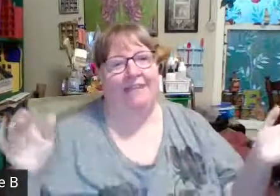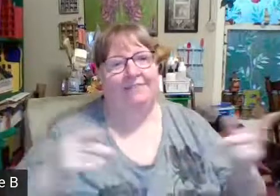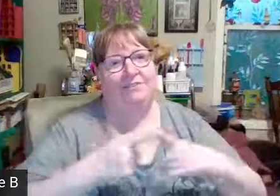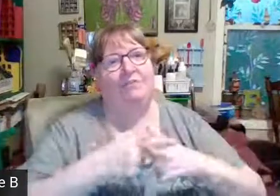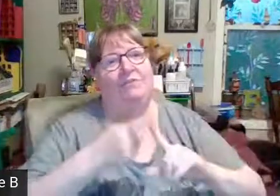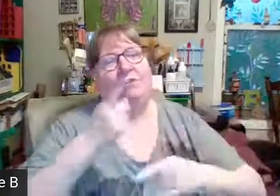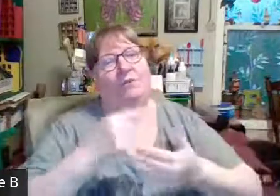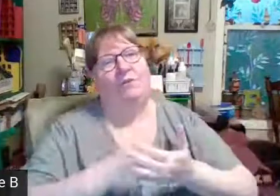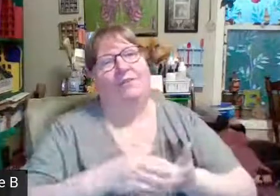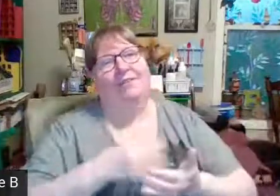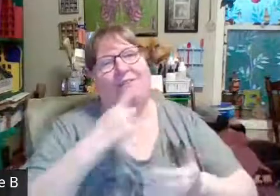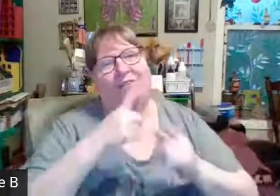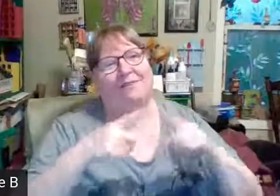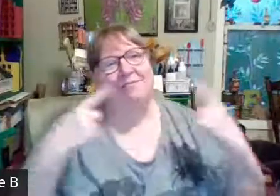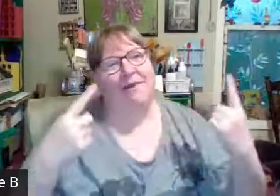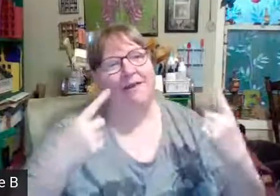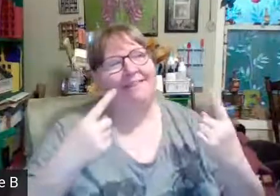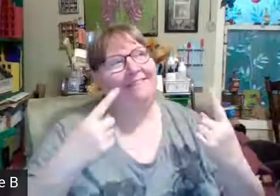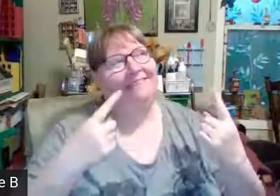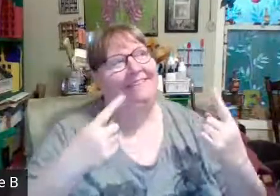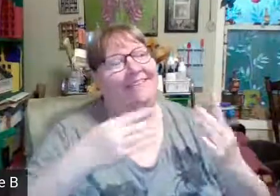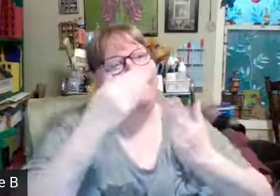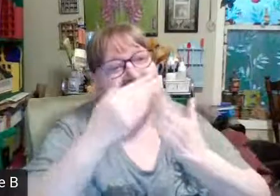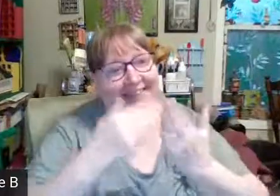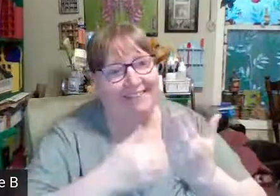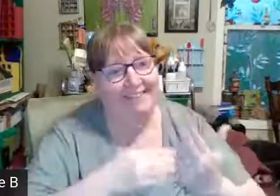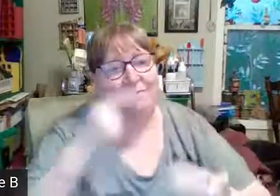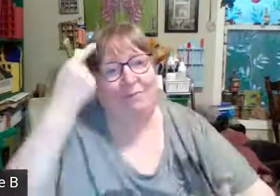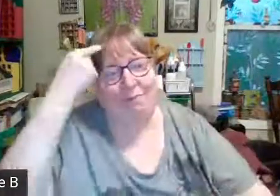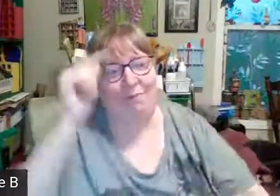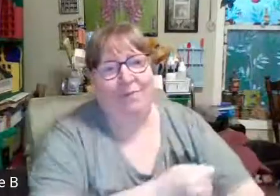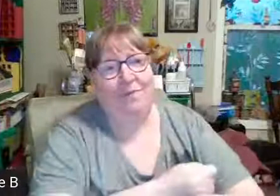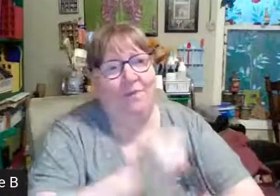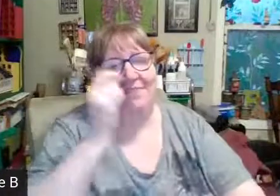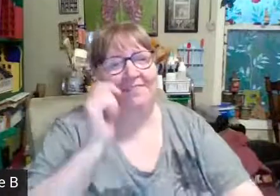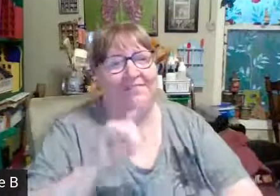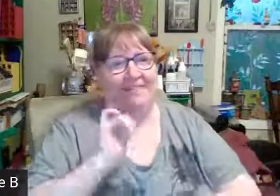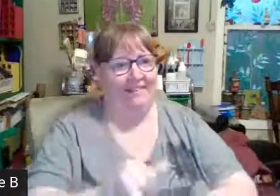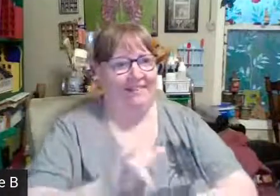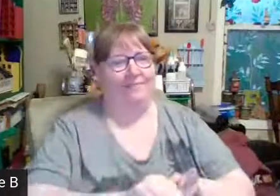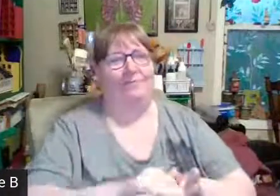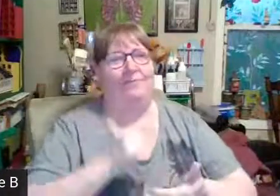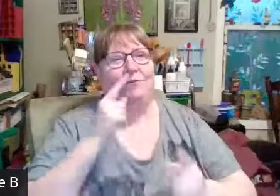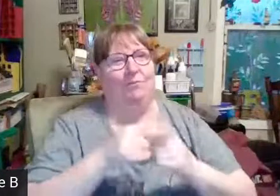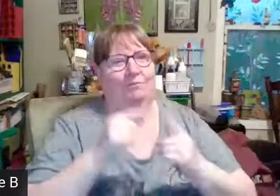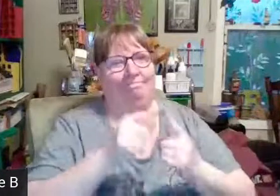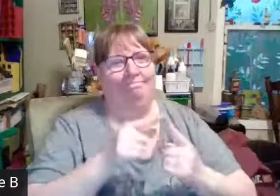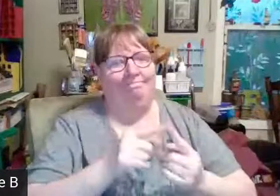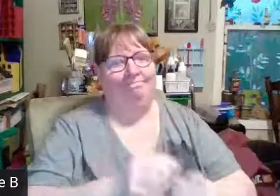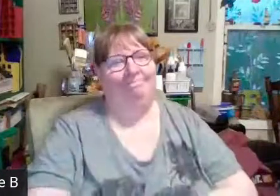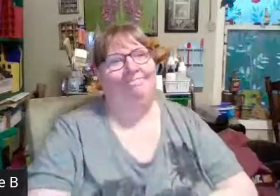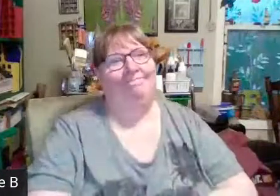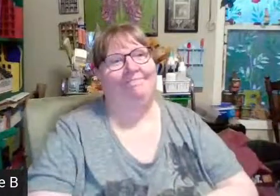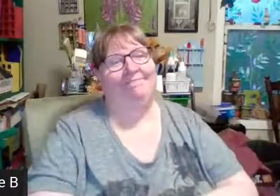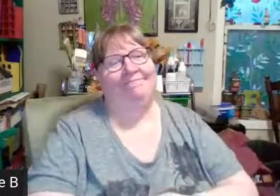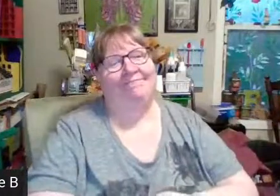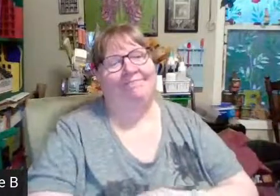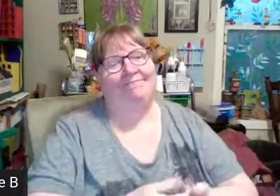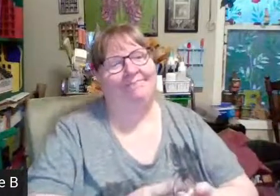about adoption. Yeah. Great minds think alike. Okay. Yeah. So if you are an angel,